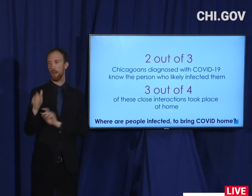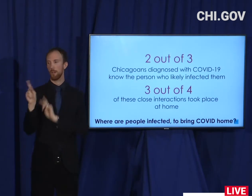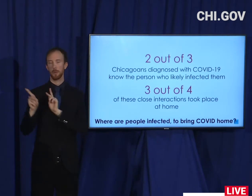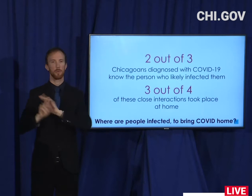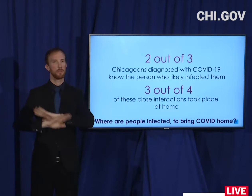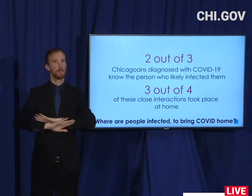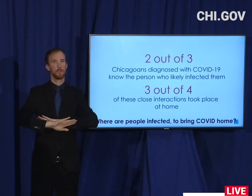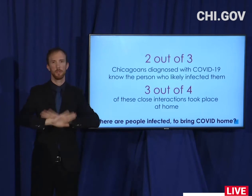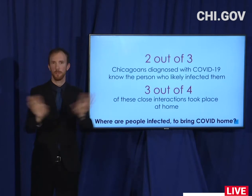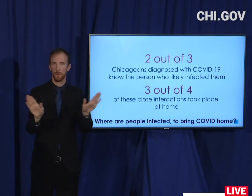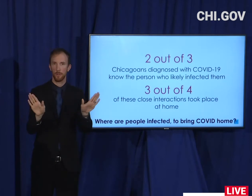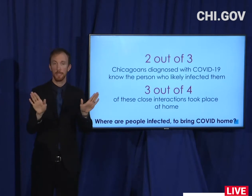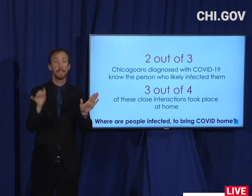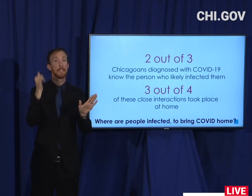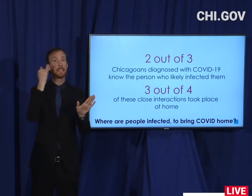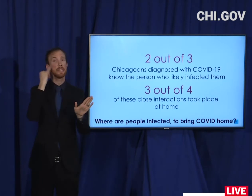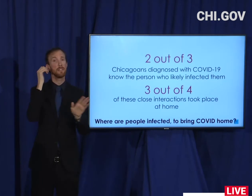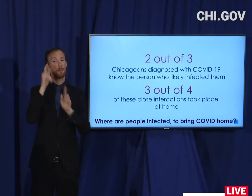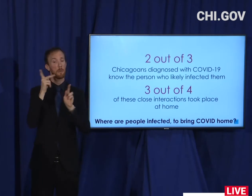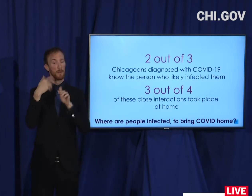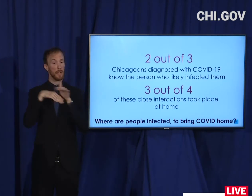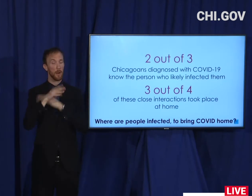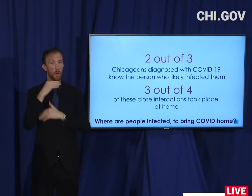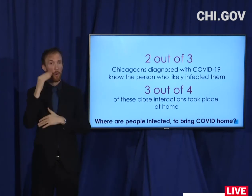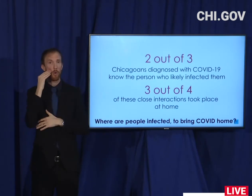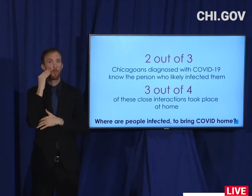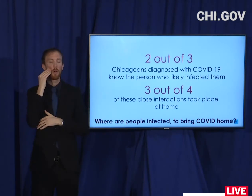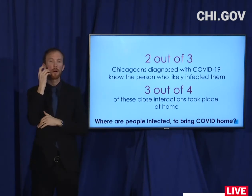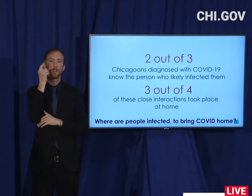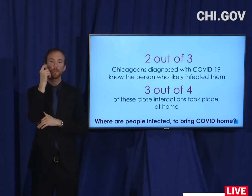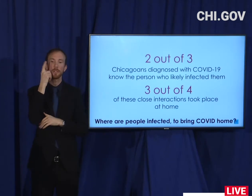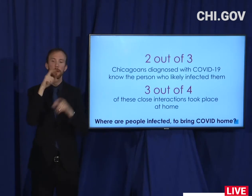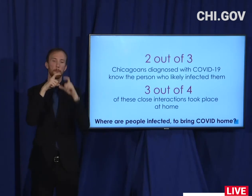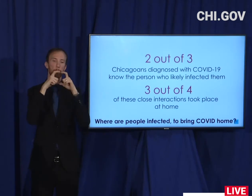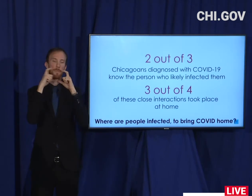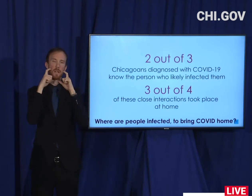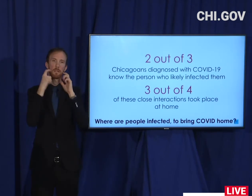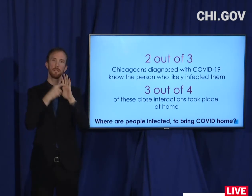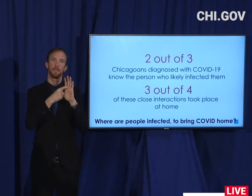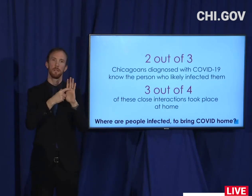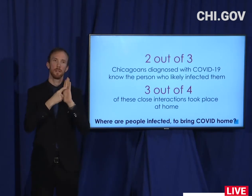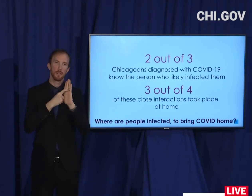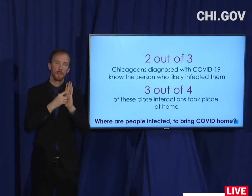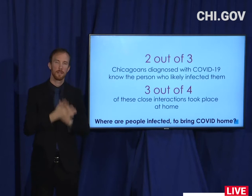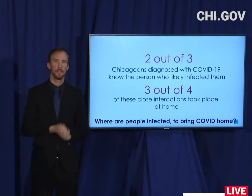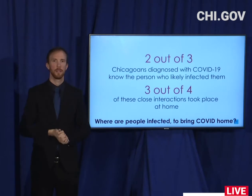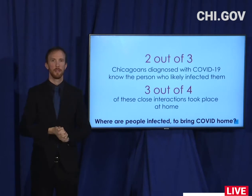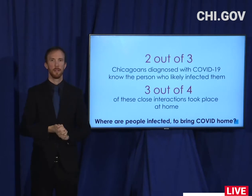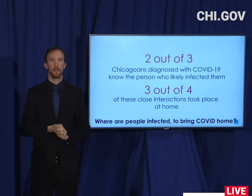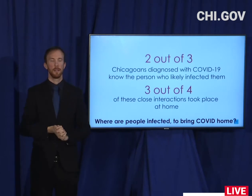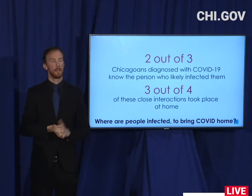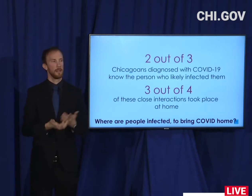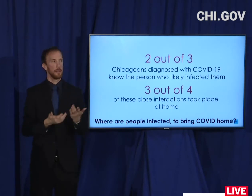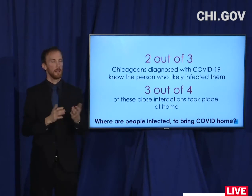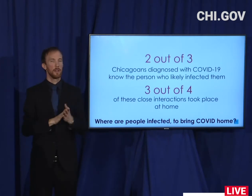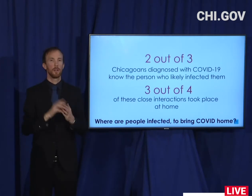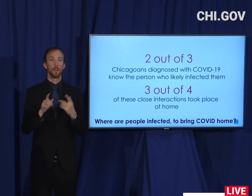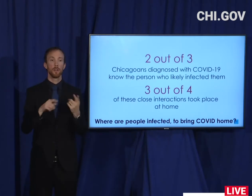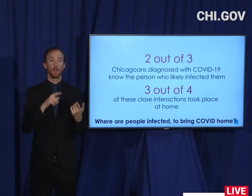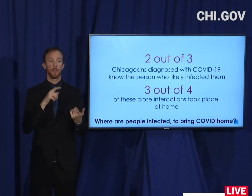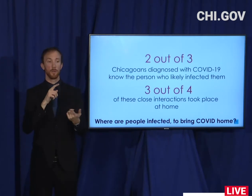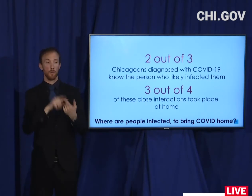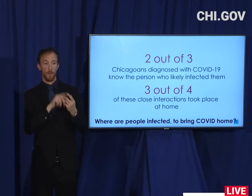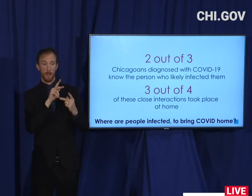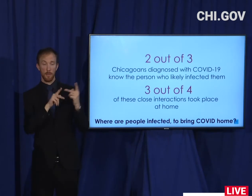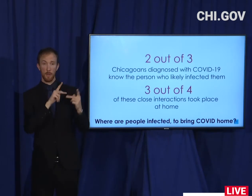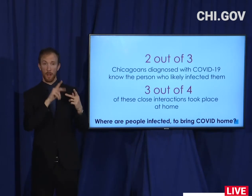masks are crucial. But where we look at the risks of where people are being infected, this isn't a secret. We know,